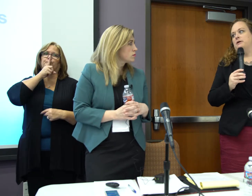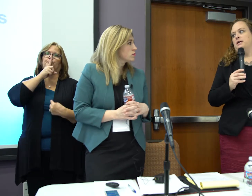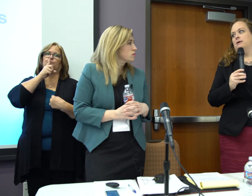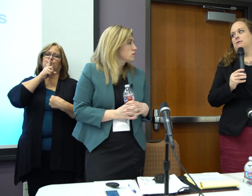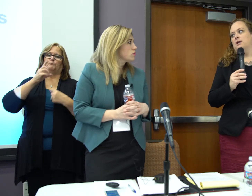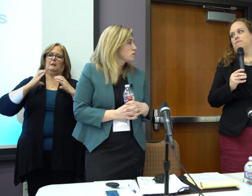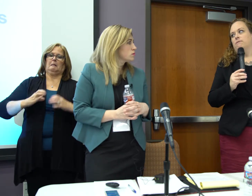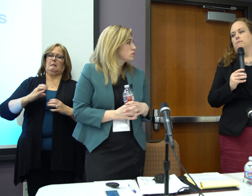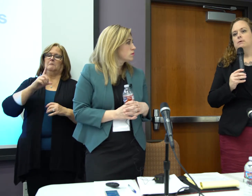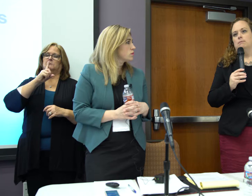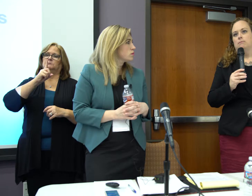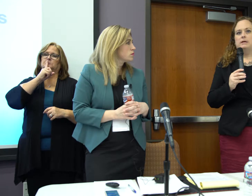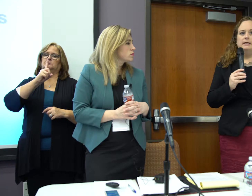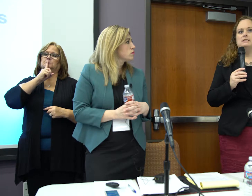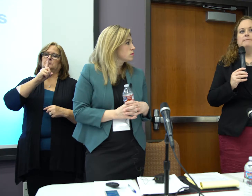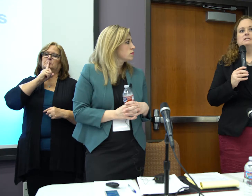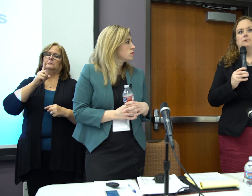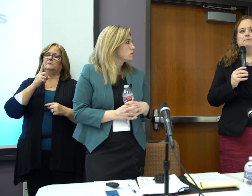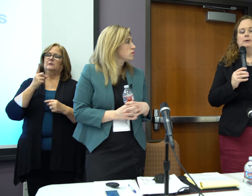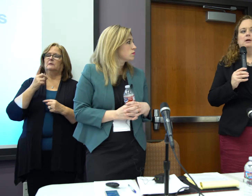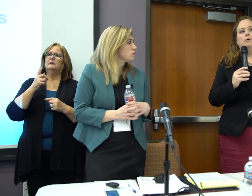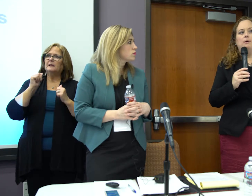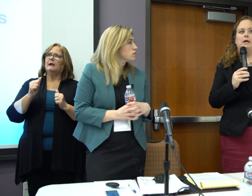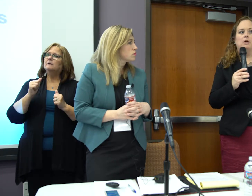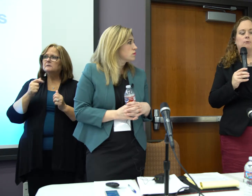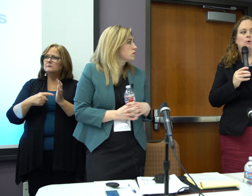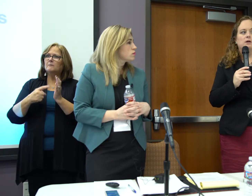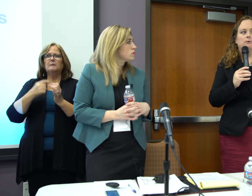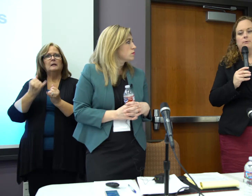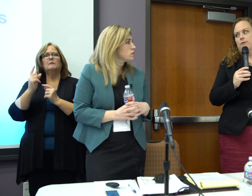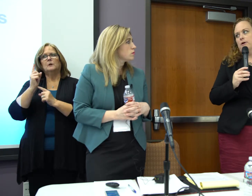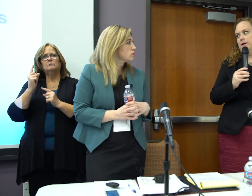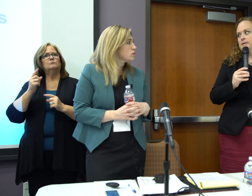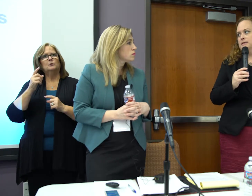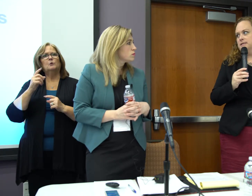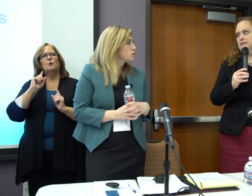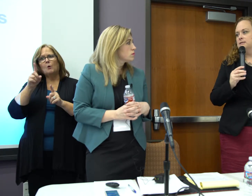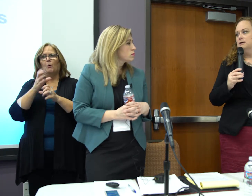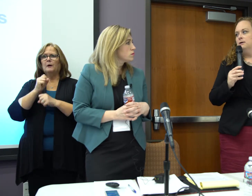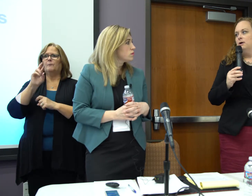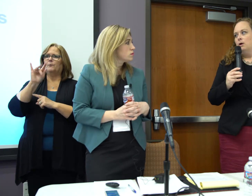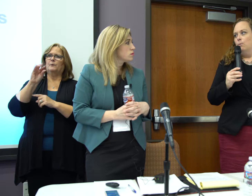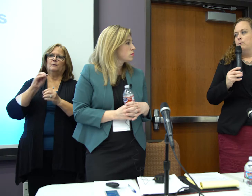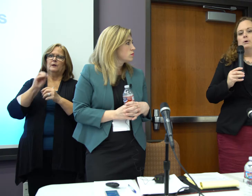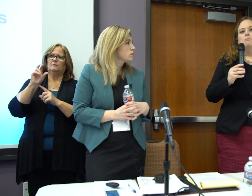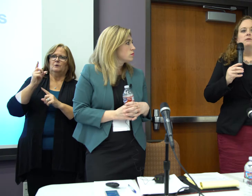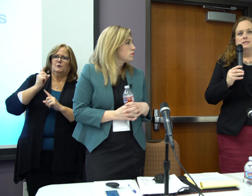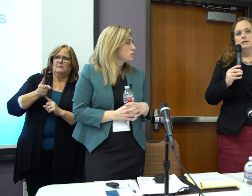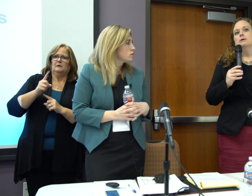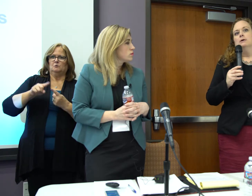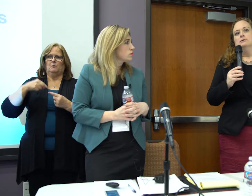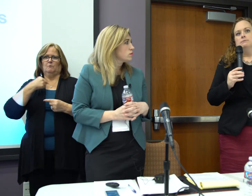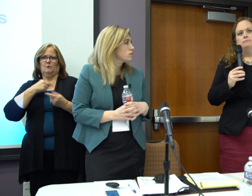gets to do anything, kind of, at least semi-spur of the moment, like, okay, we can go get a burrito in 30 minutes, because that's when we're done